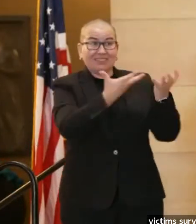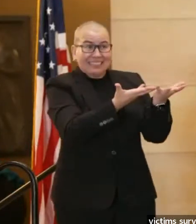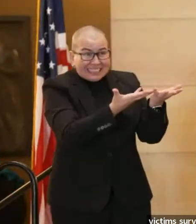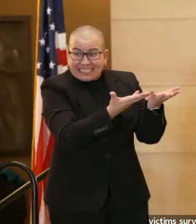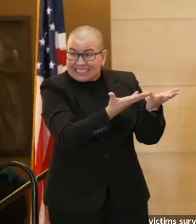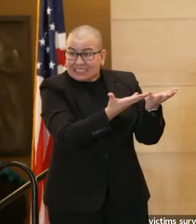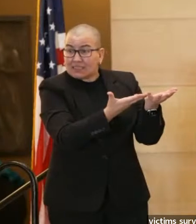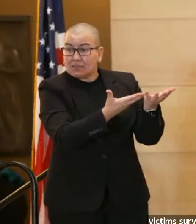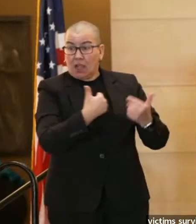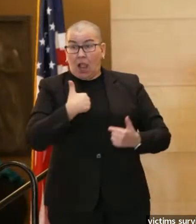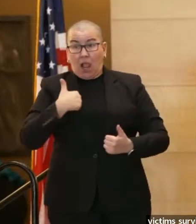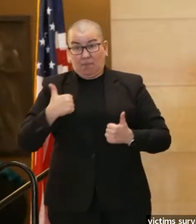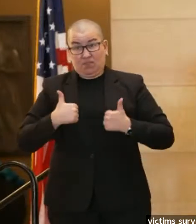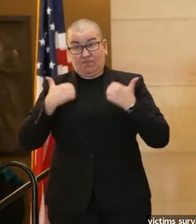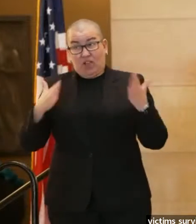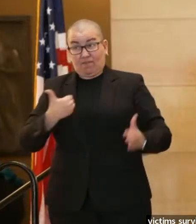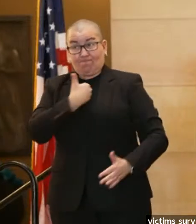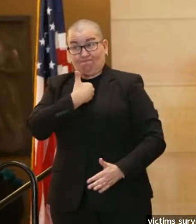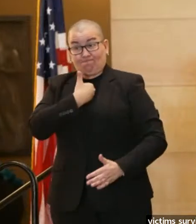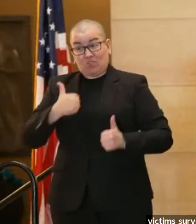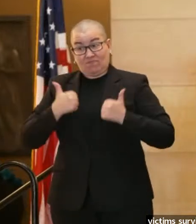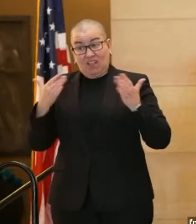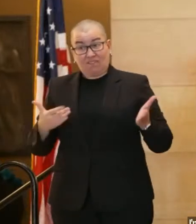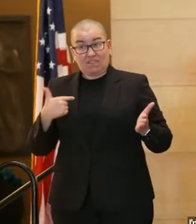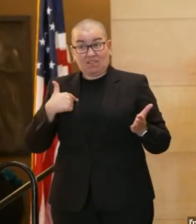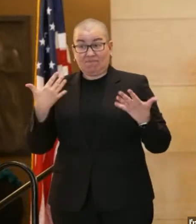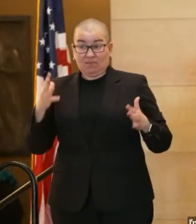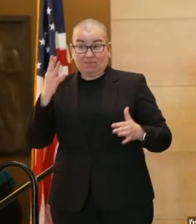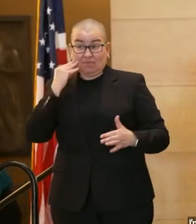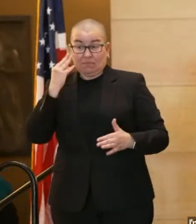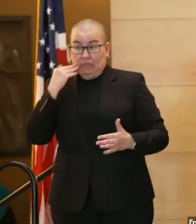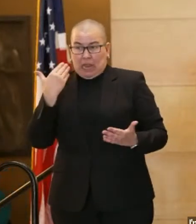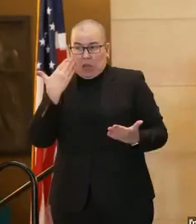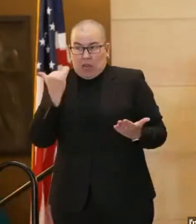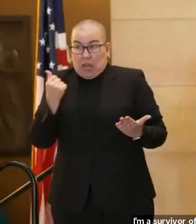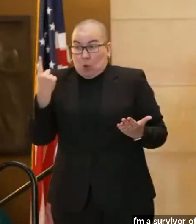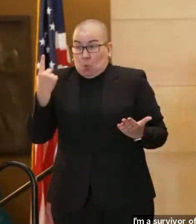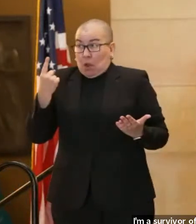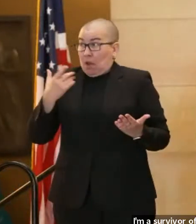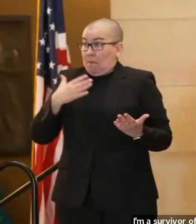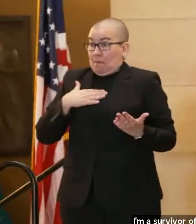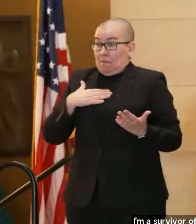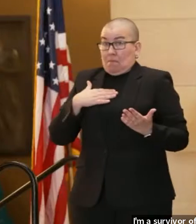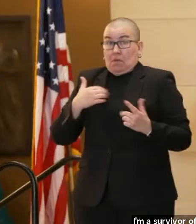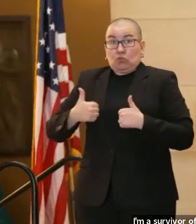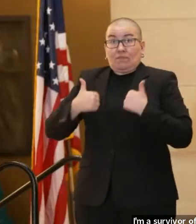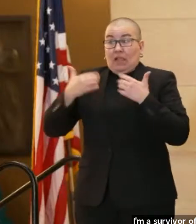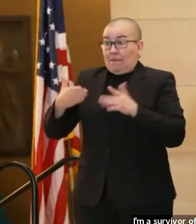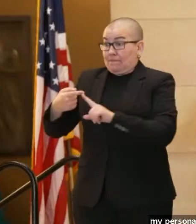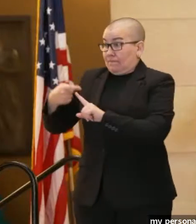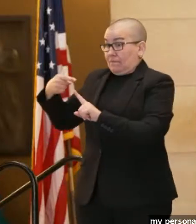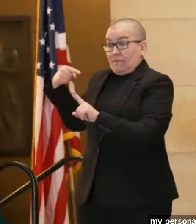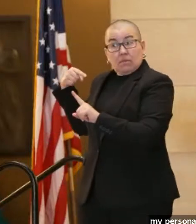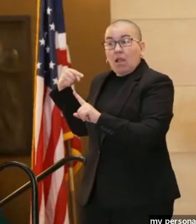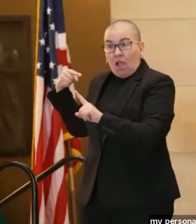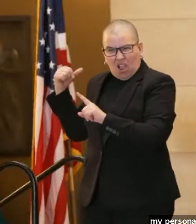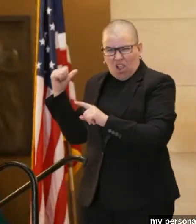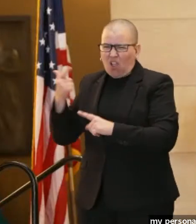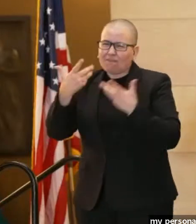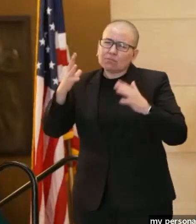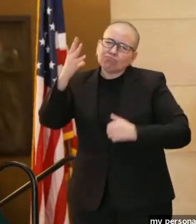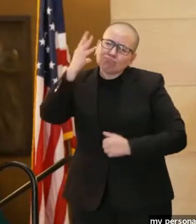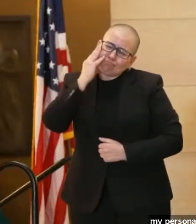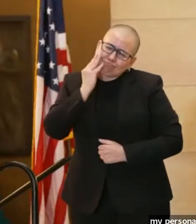of violence. I also don't know anybody in my personal life that hasn't either experienced violence or supported a loved one that